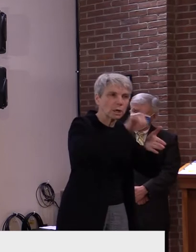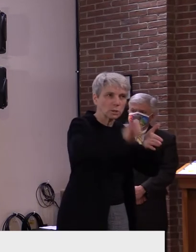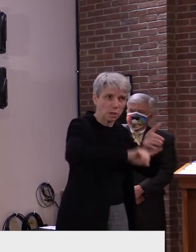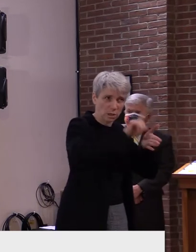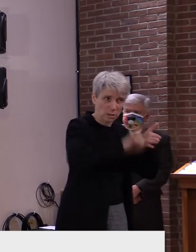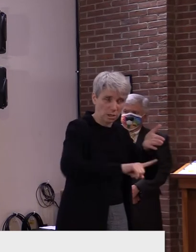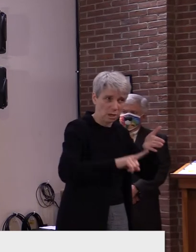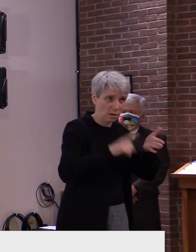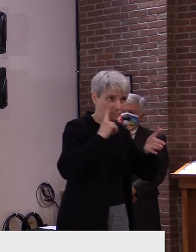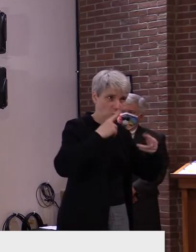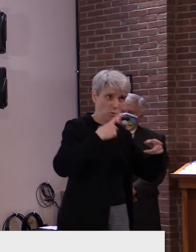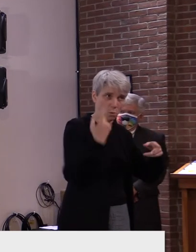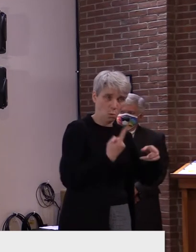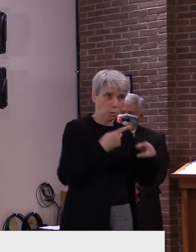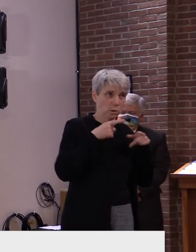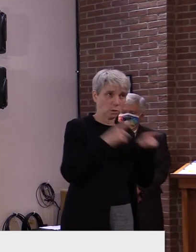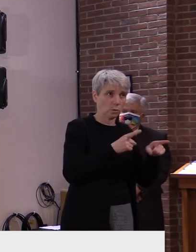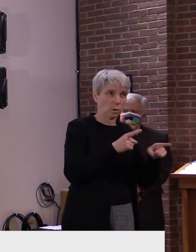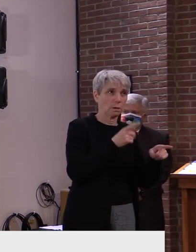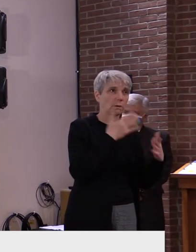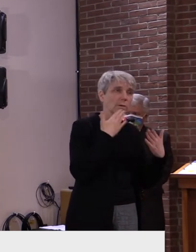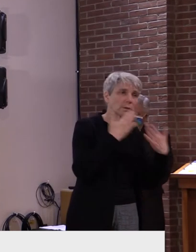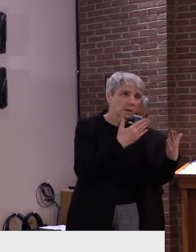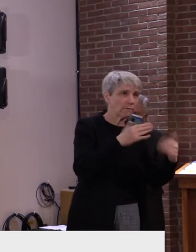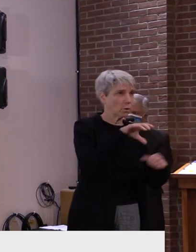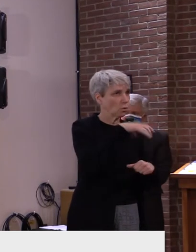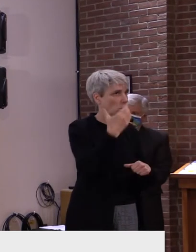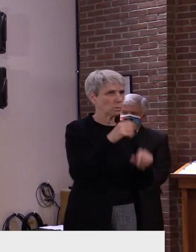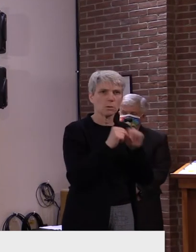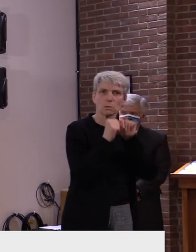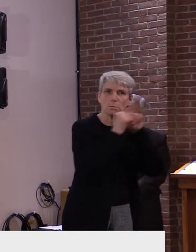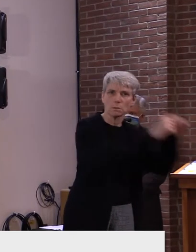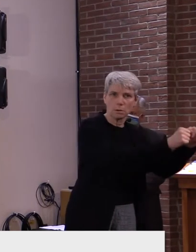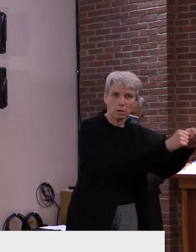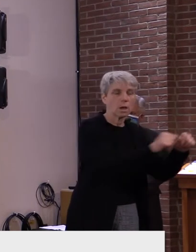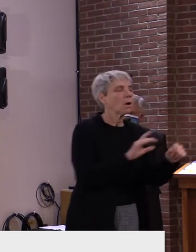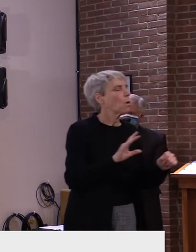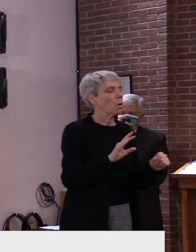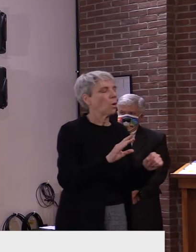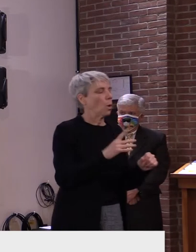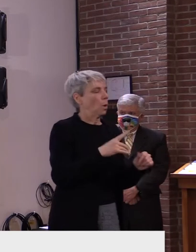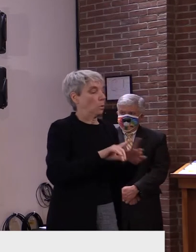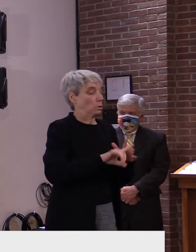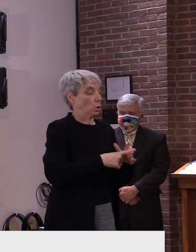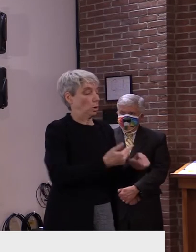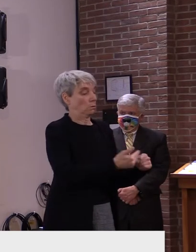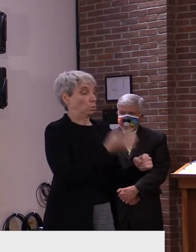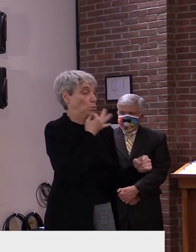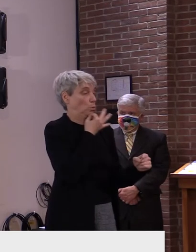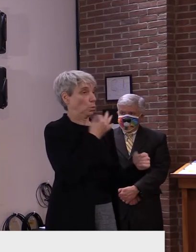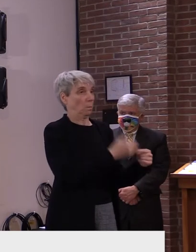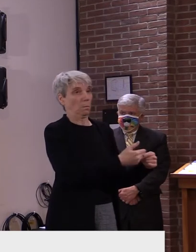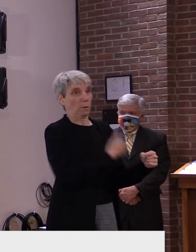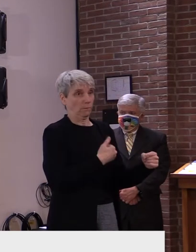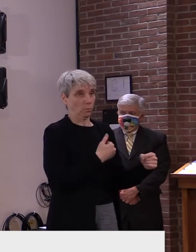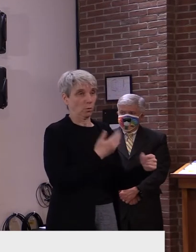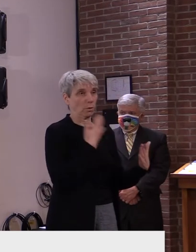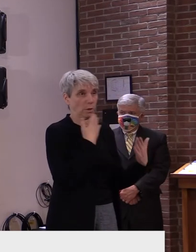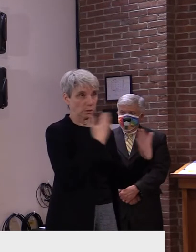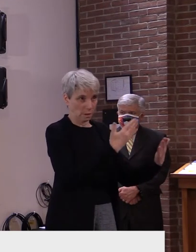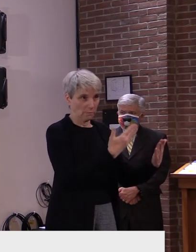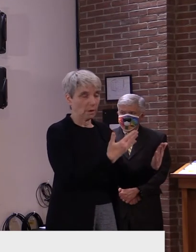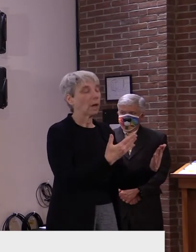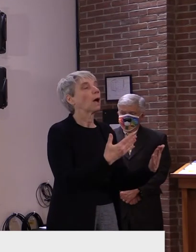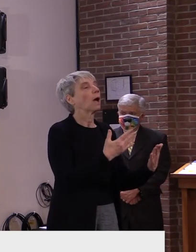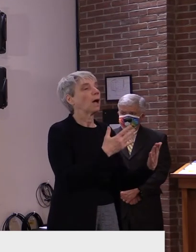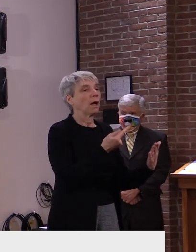that will begin uh for many prior to the holiday for all right after the holiday and it